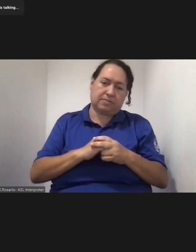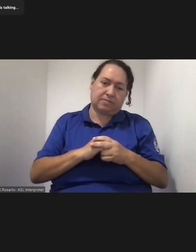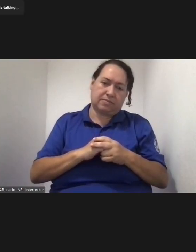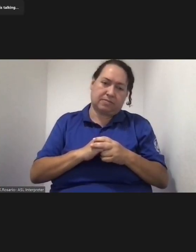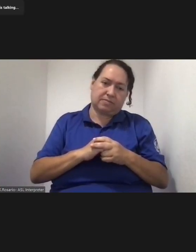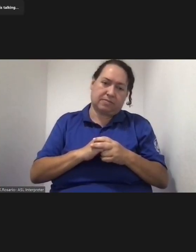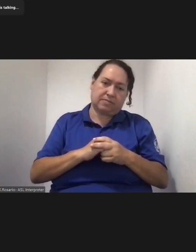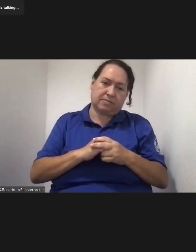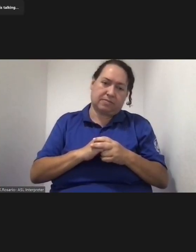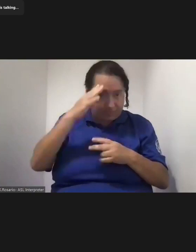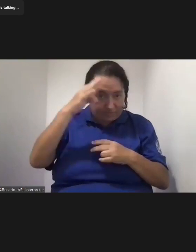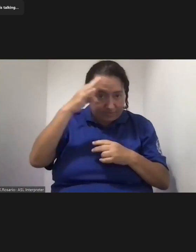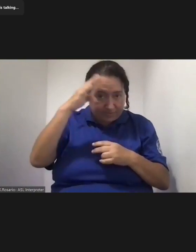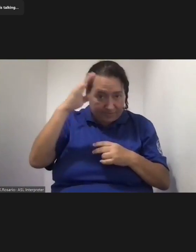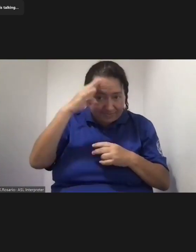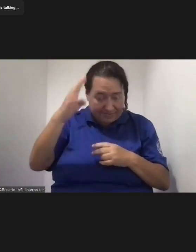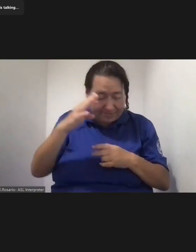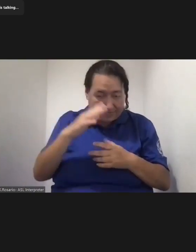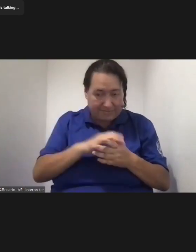Hello?